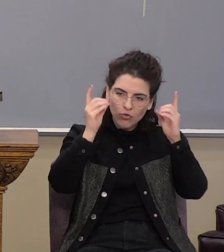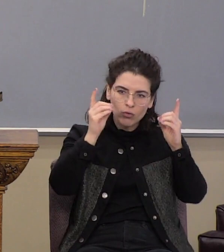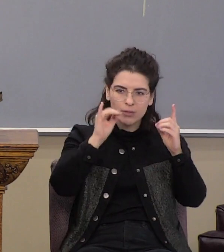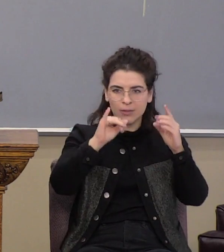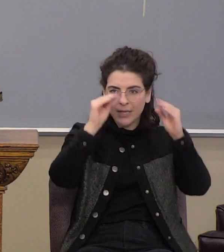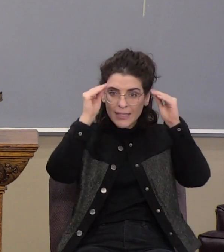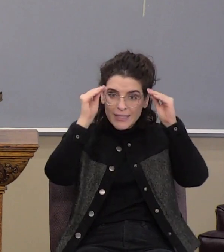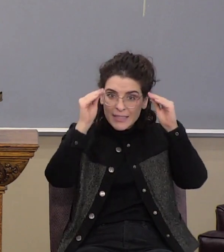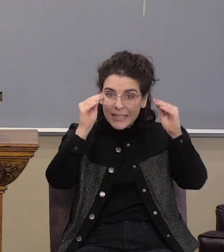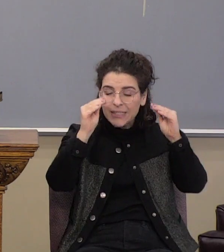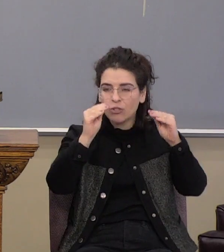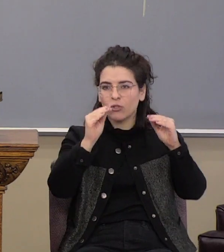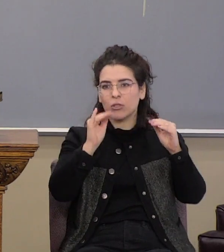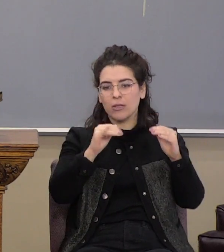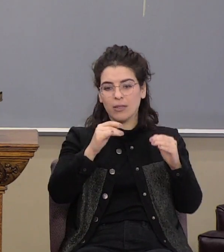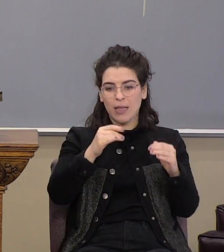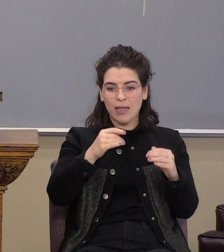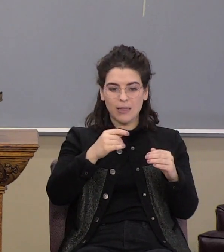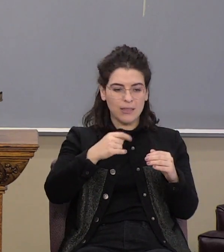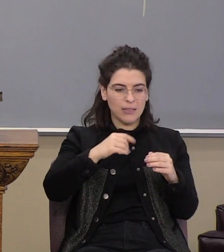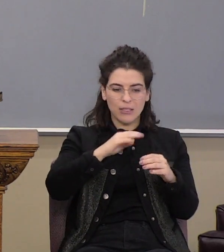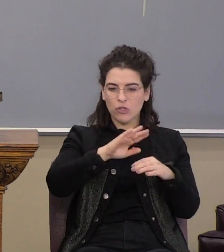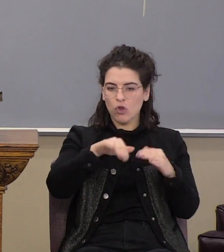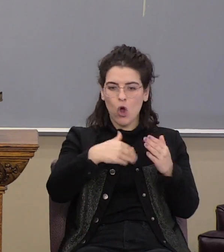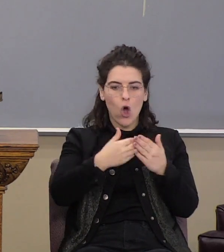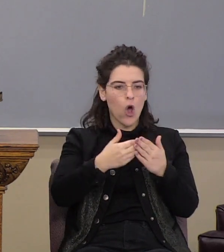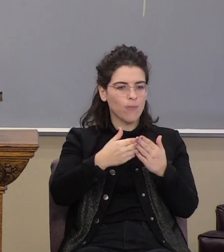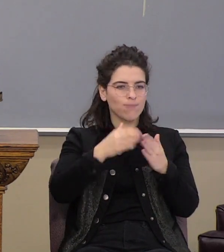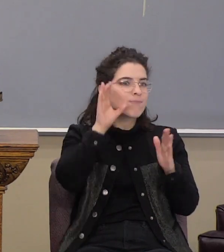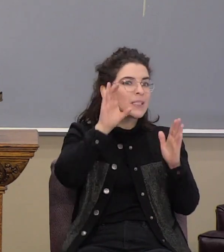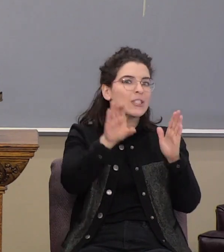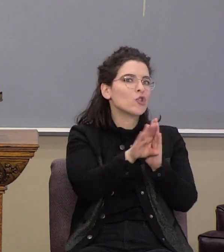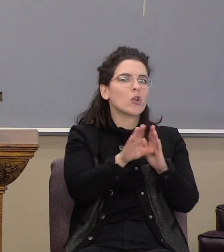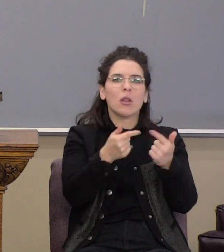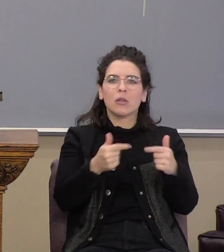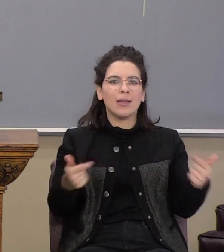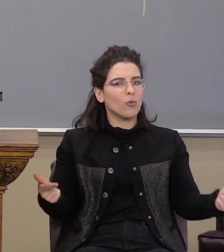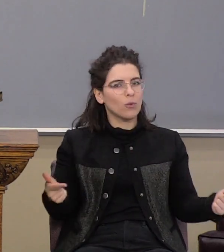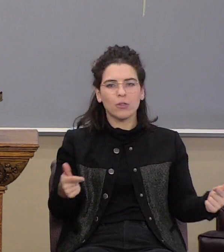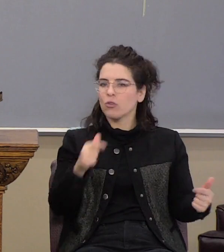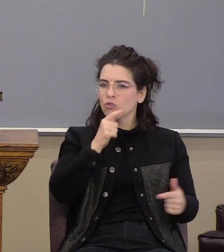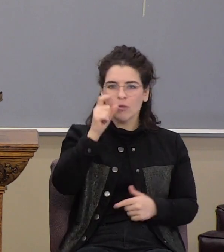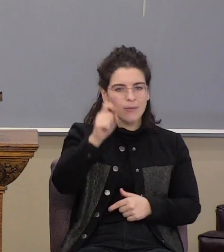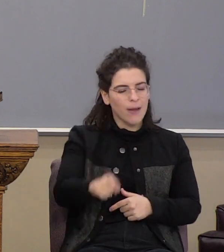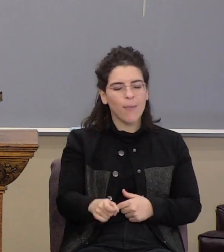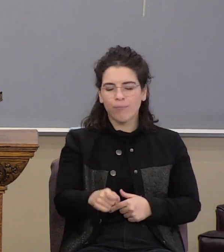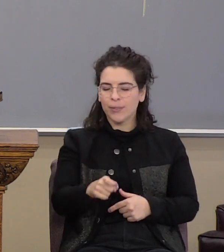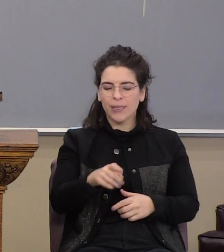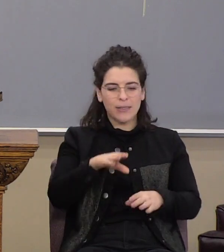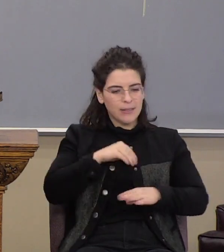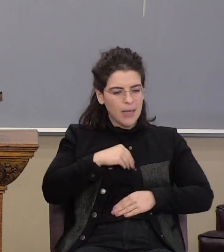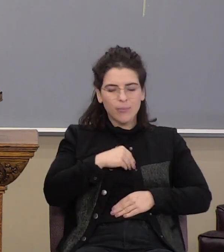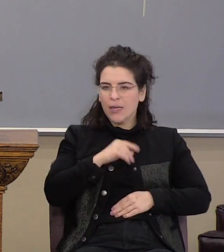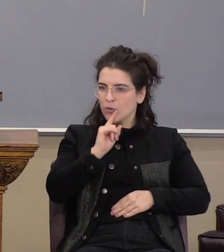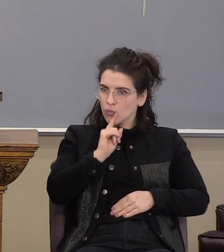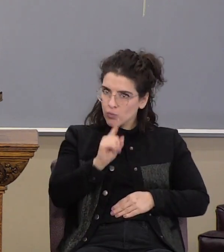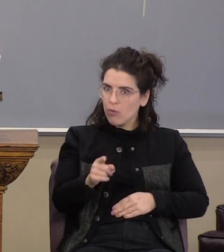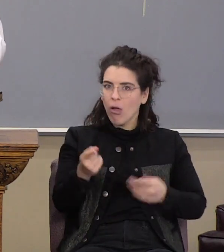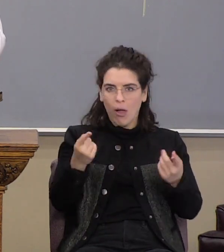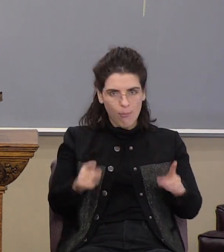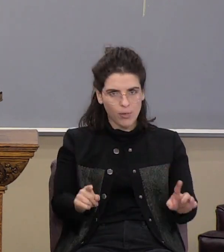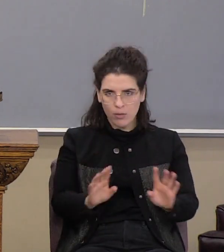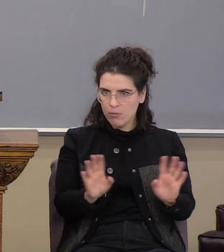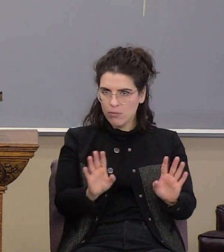that would teach that this is all figurative and should not be understood as literal. Okay, we reject that. We